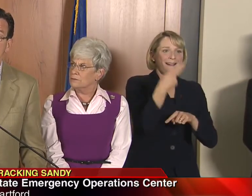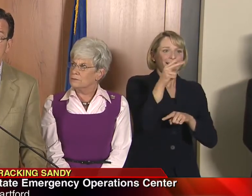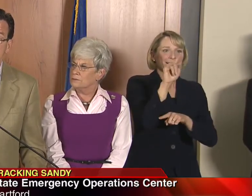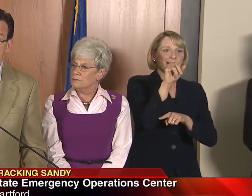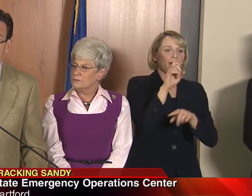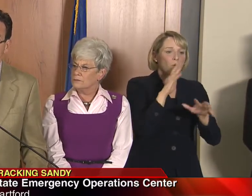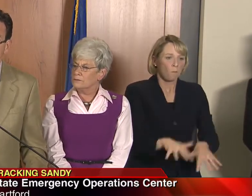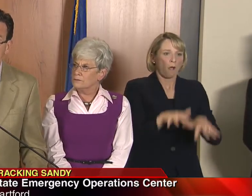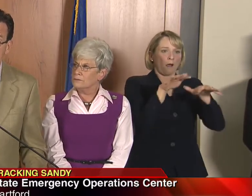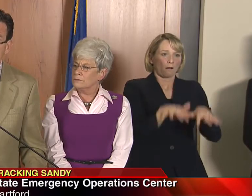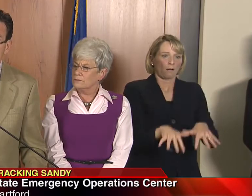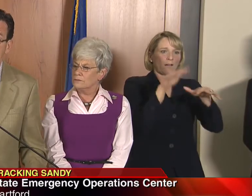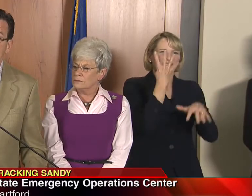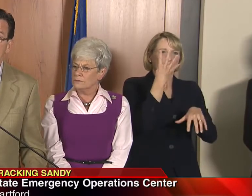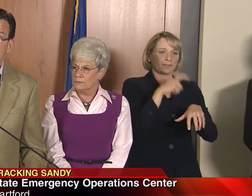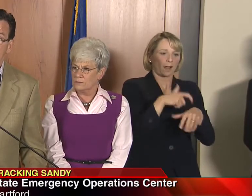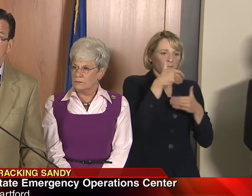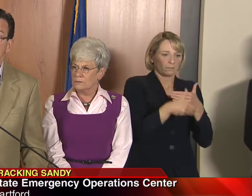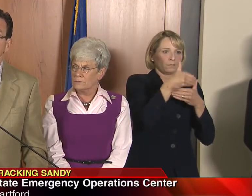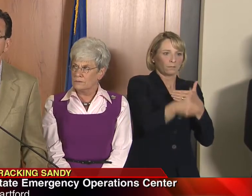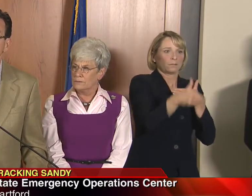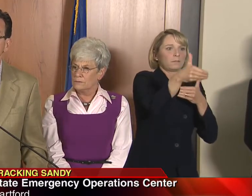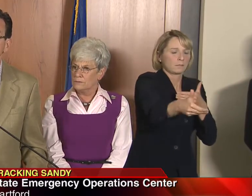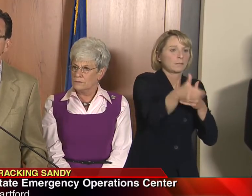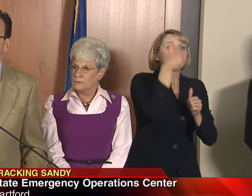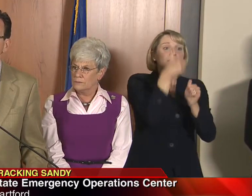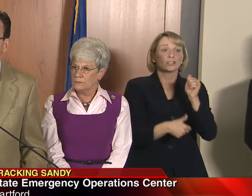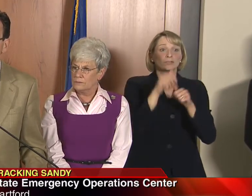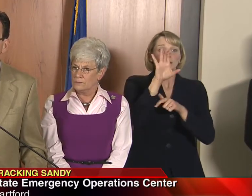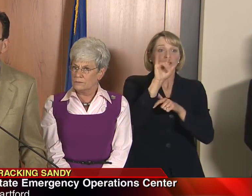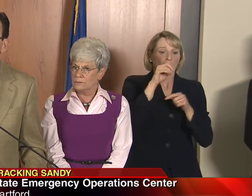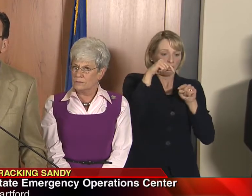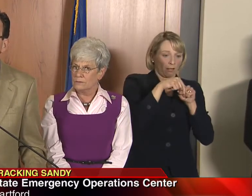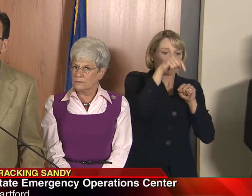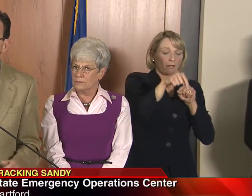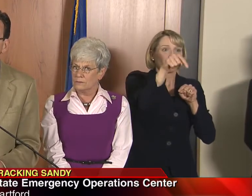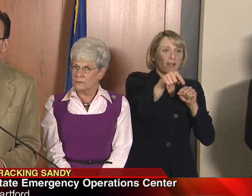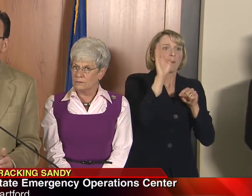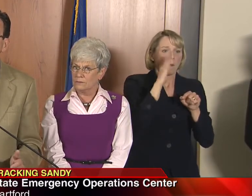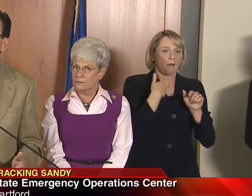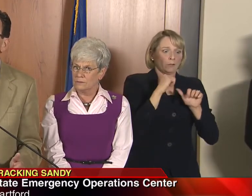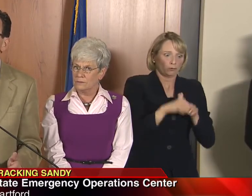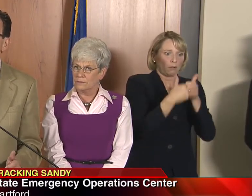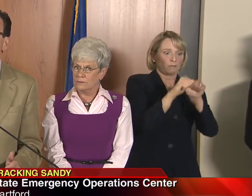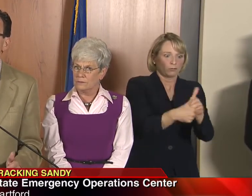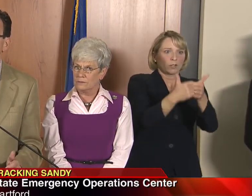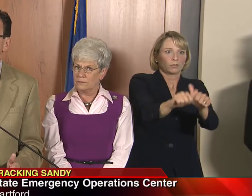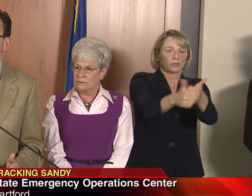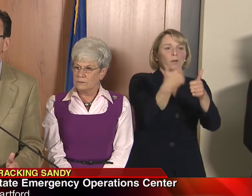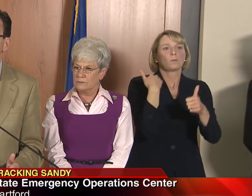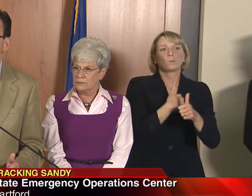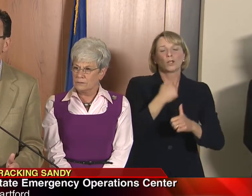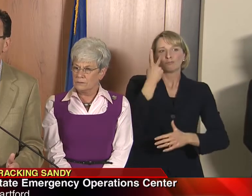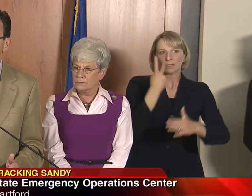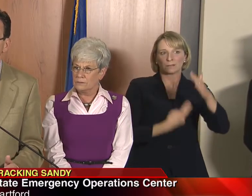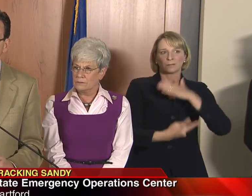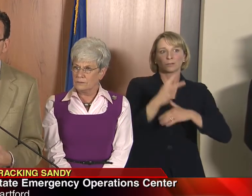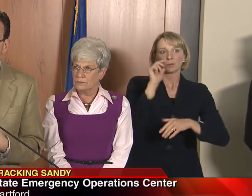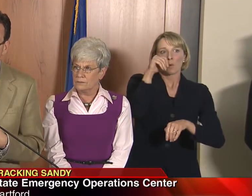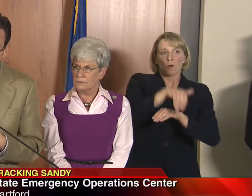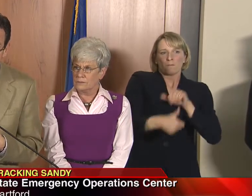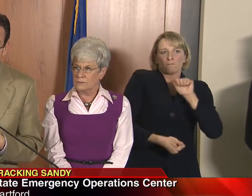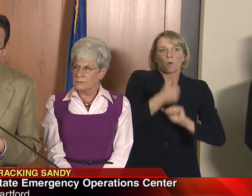those high tide cycles represents its own challenges. Currently, we're predicting the one tomorrow night is the most